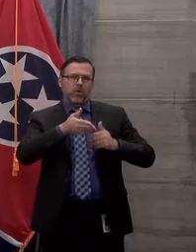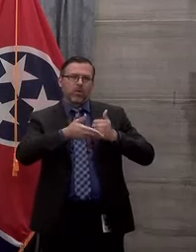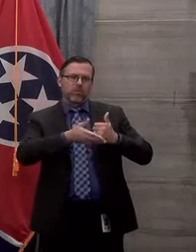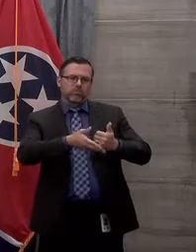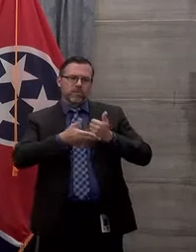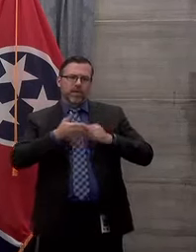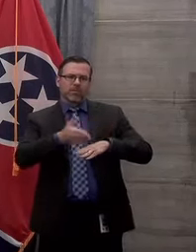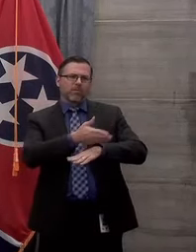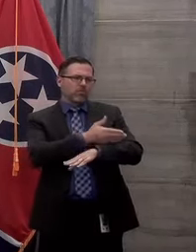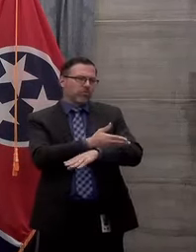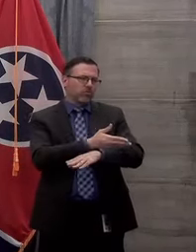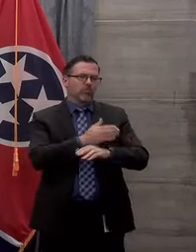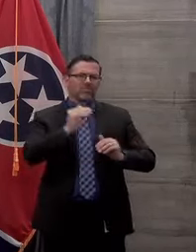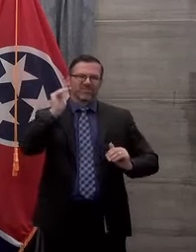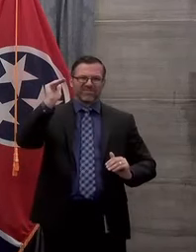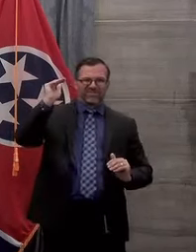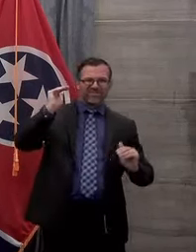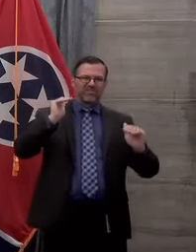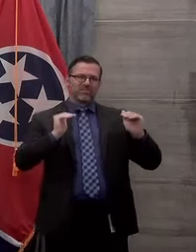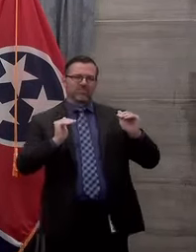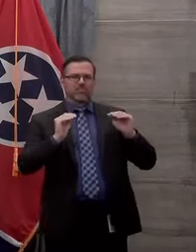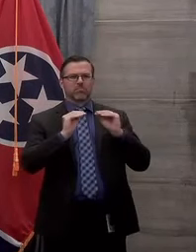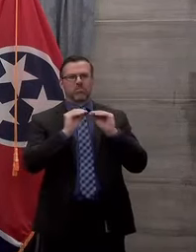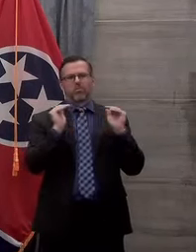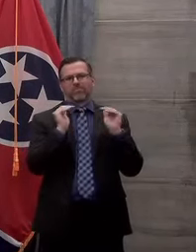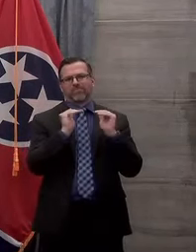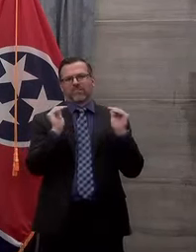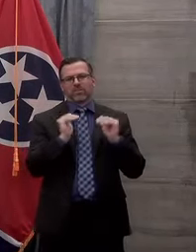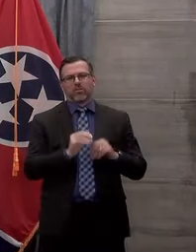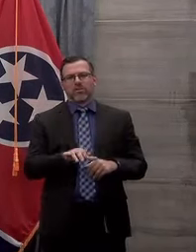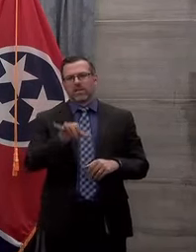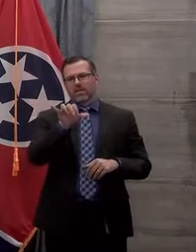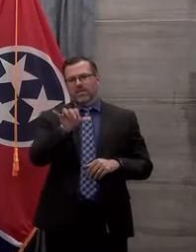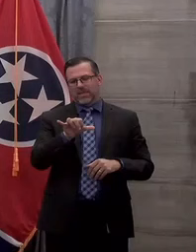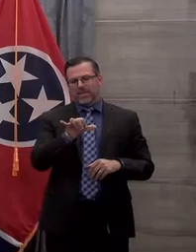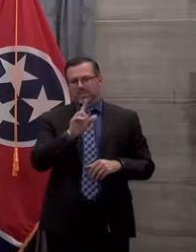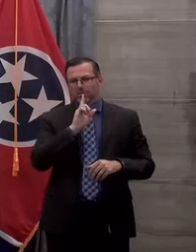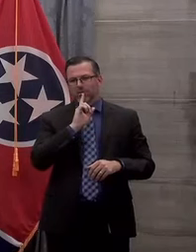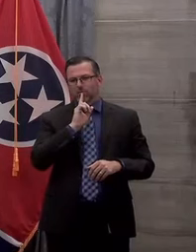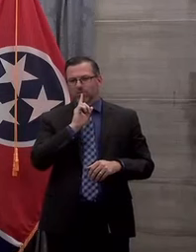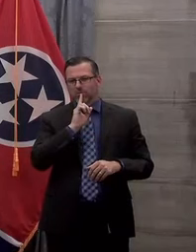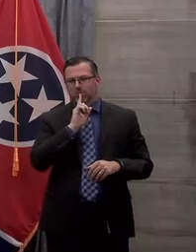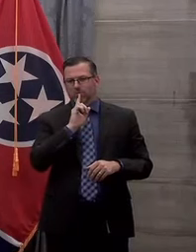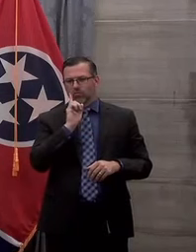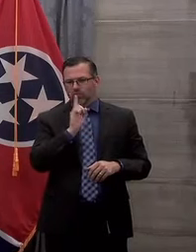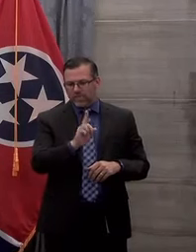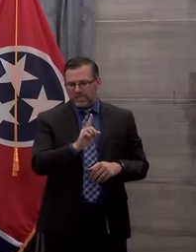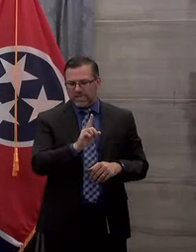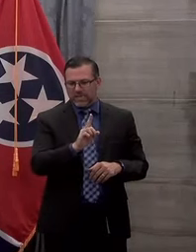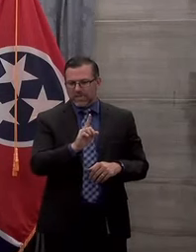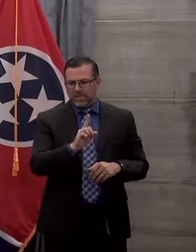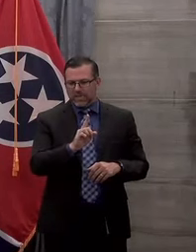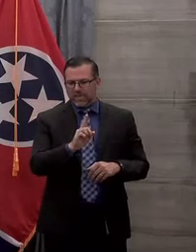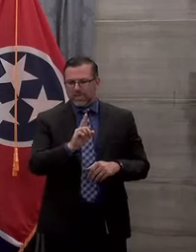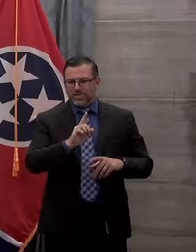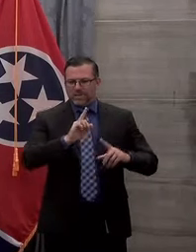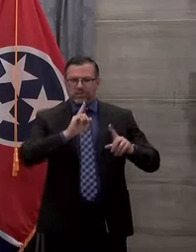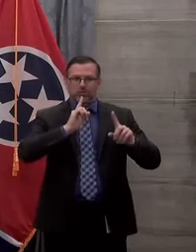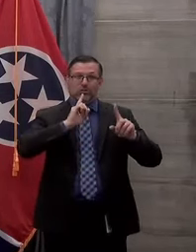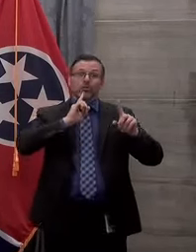for example, of racial reconciliation. I actually think that's a very substantive thing